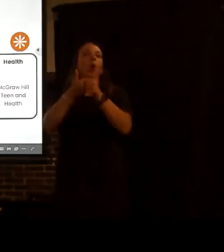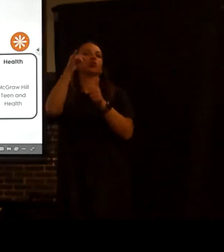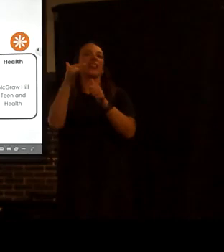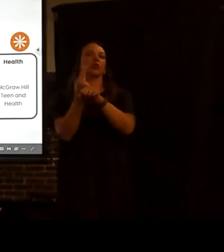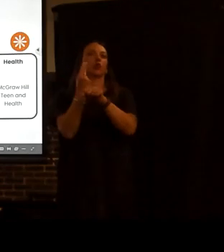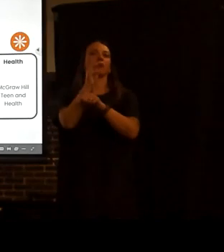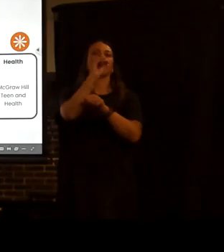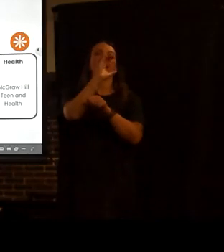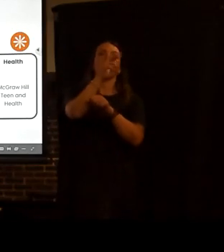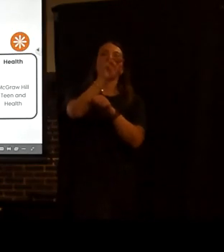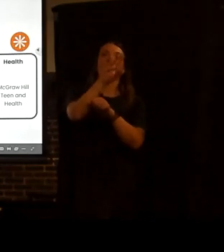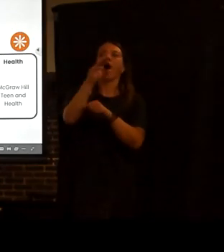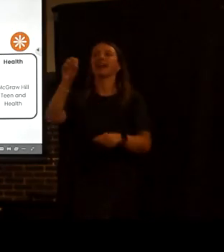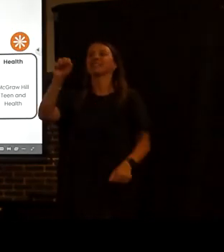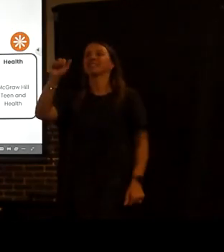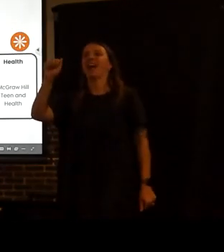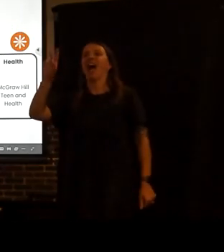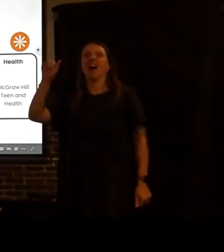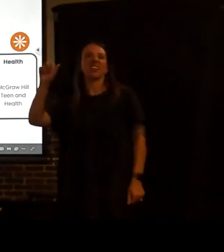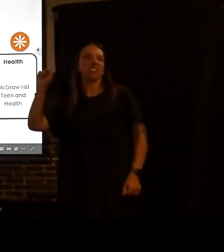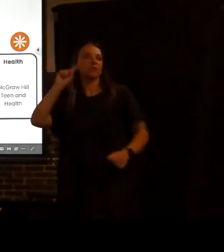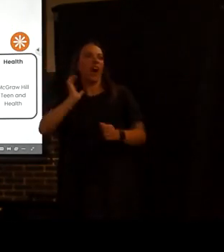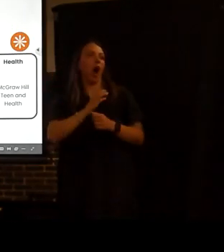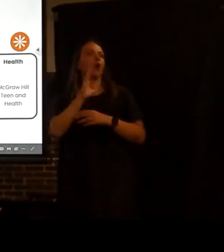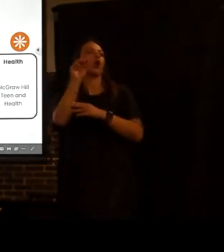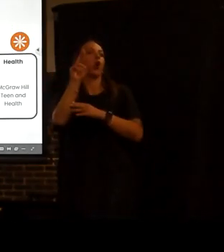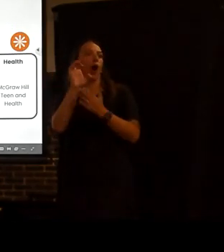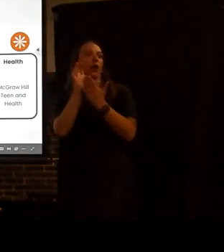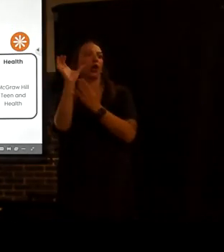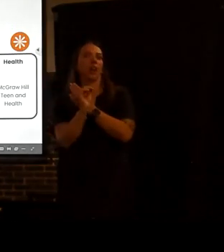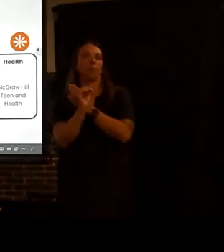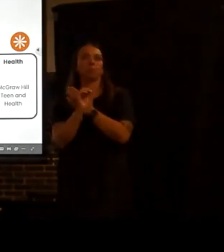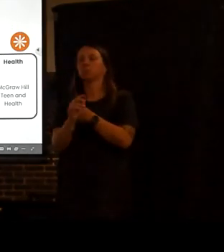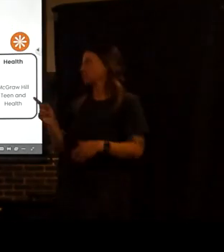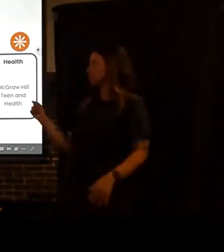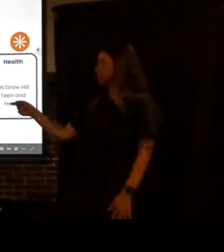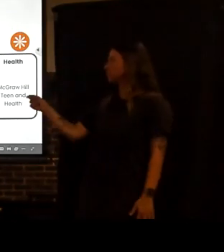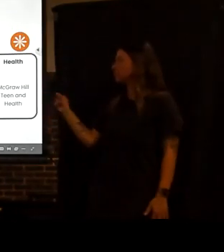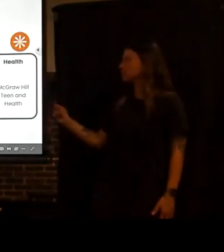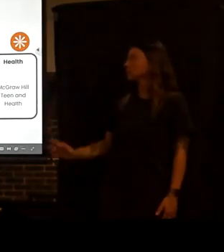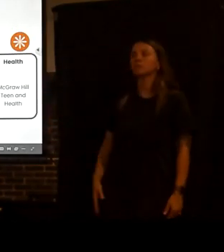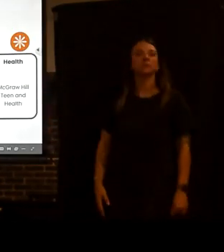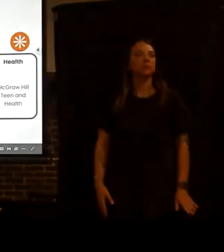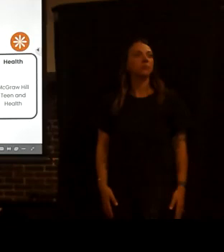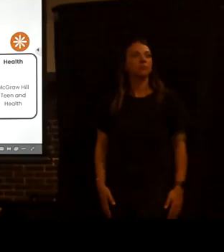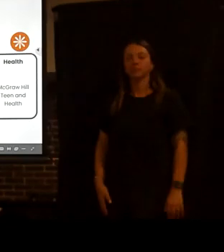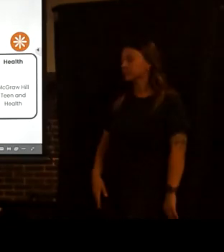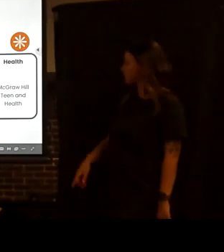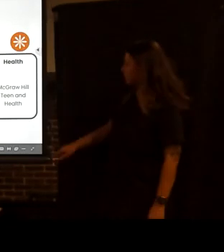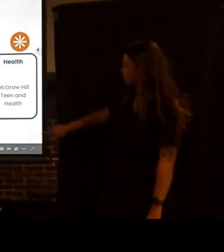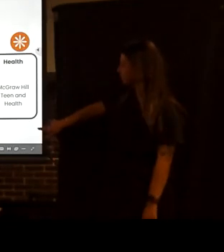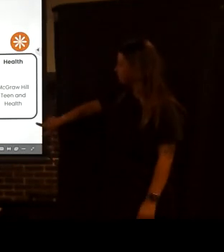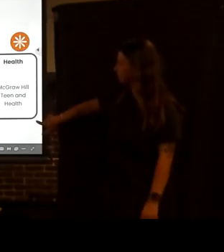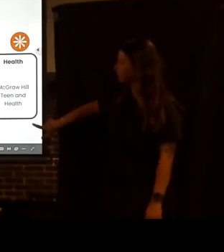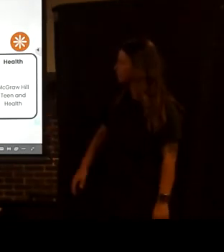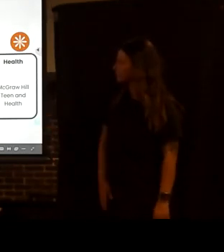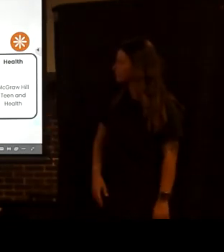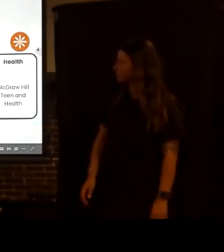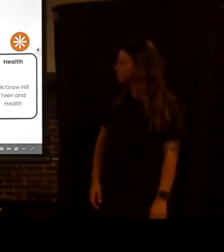Study Sync by McGraw-Hill, Science by McGraw, and we just usually use Savas or